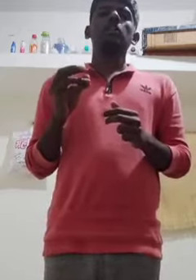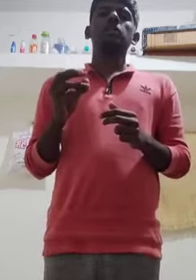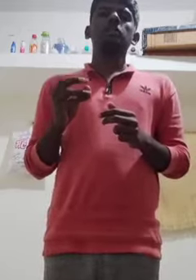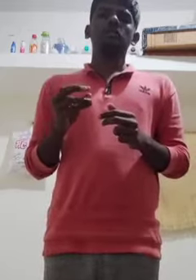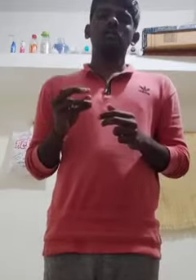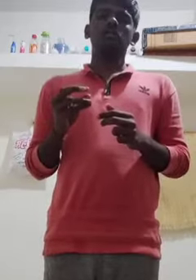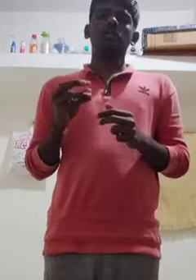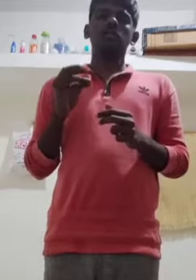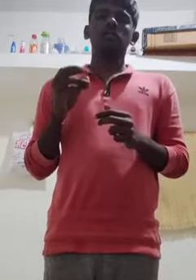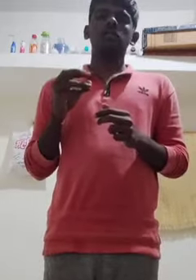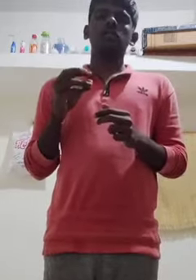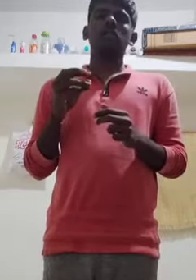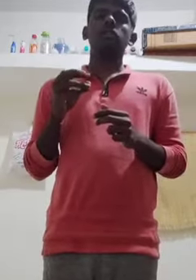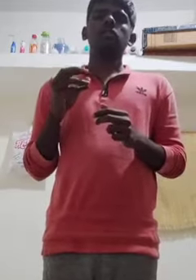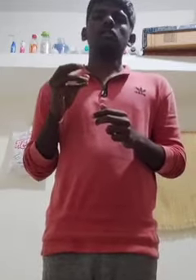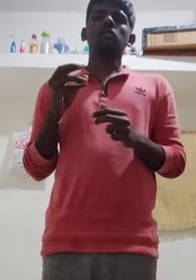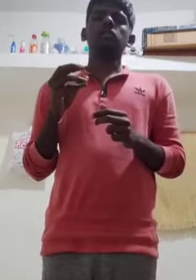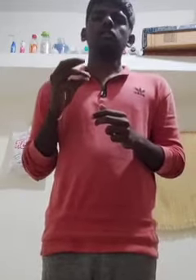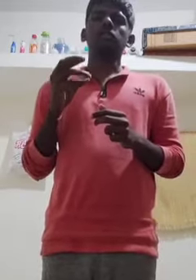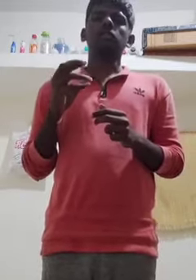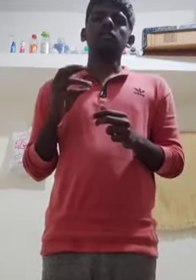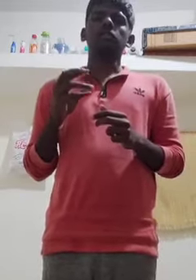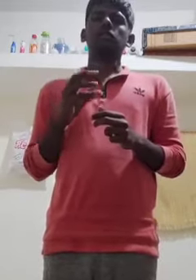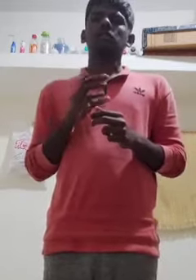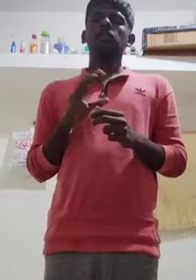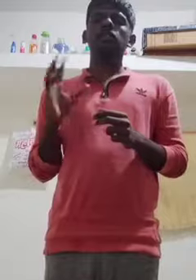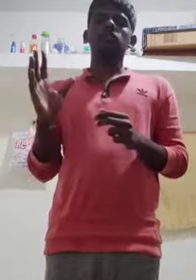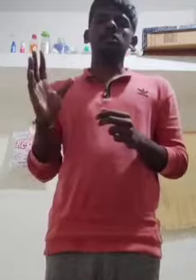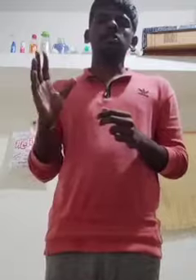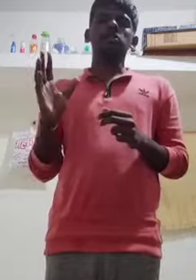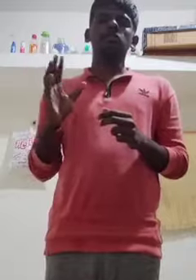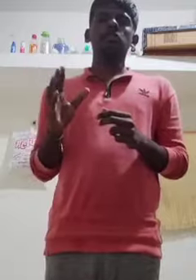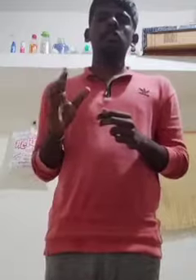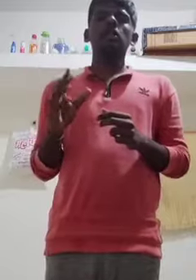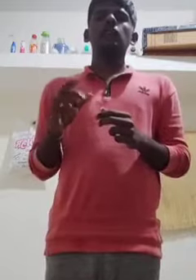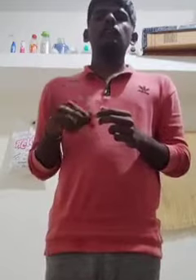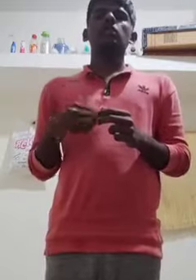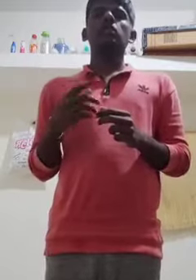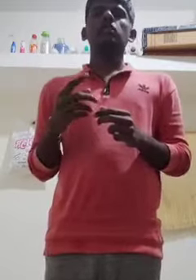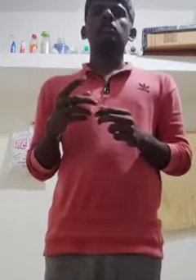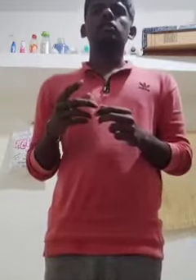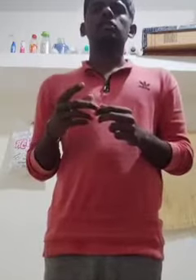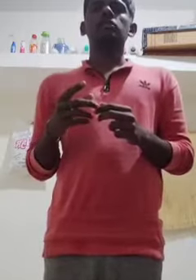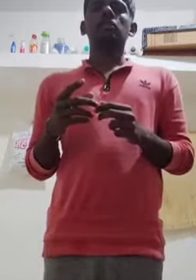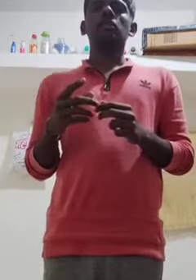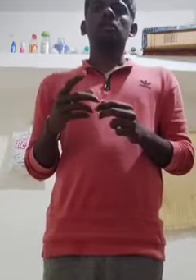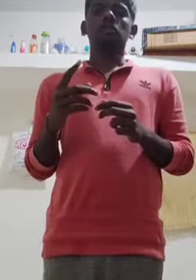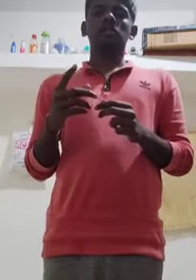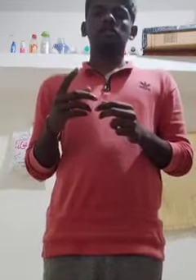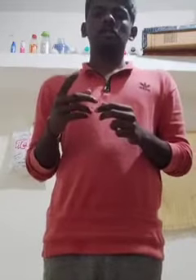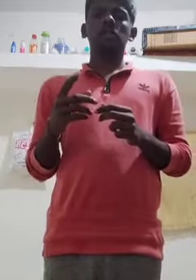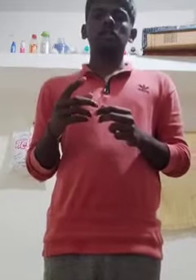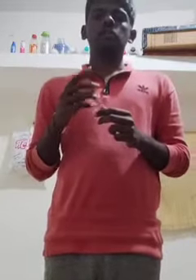that method. Okay, that's why it's called as predefined, you cannot change it. Okay, then there is a sqrt,